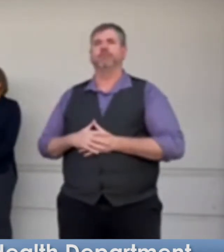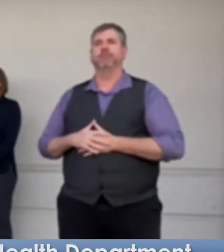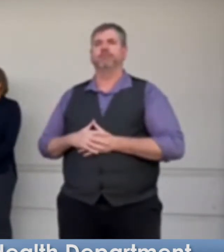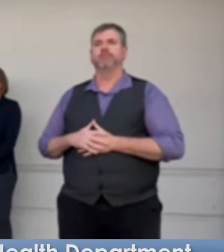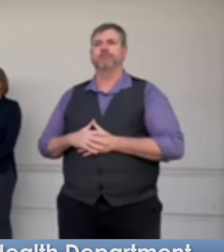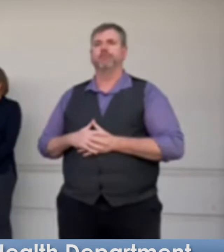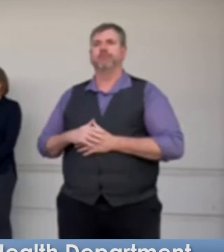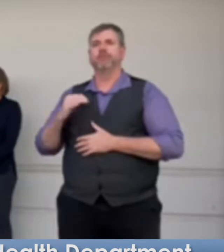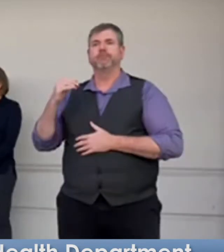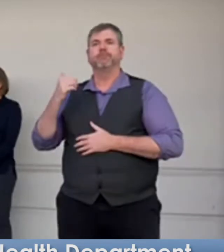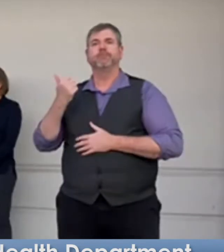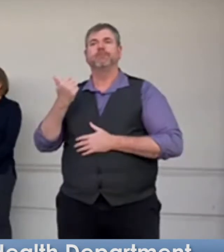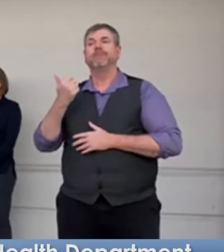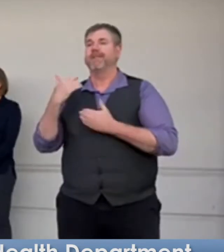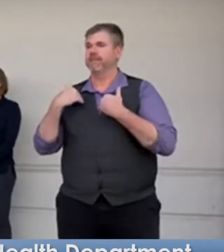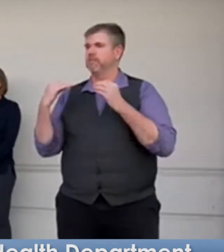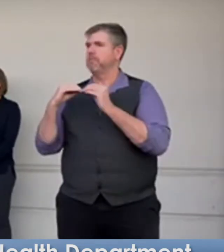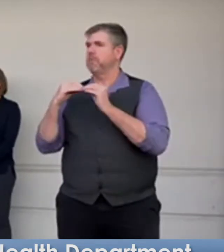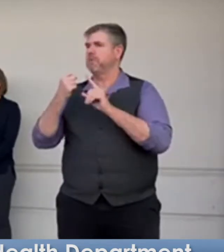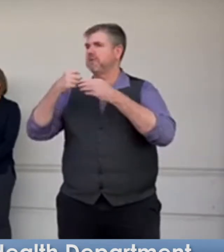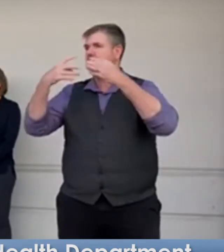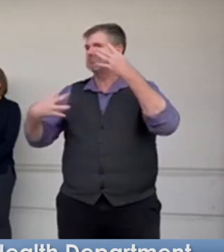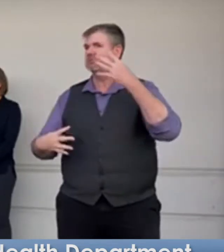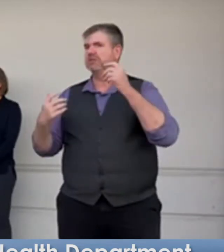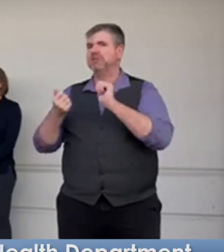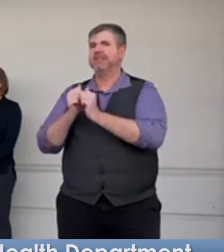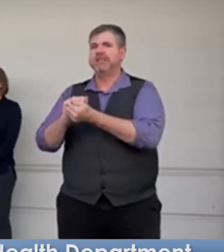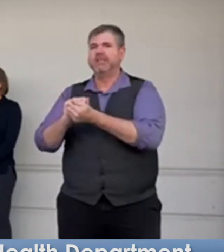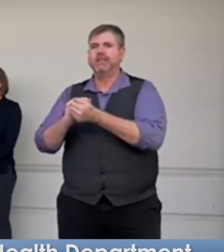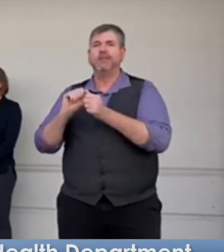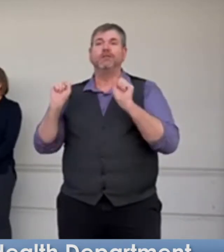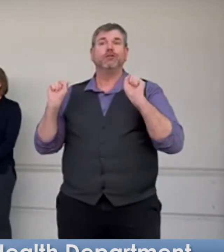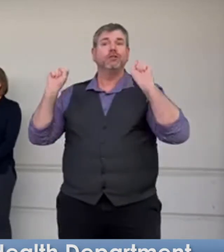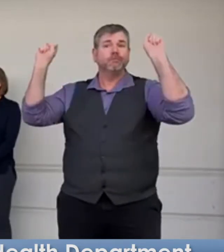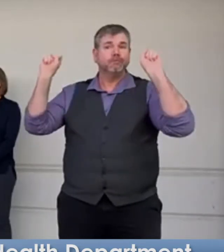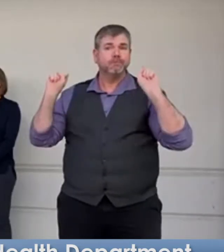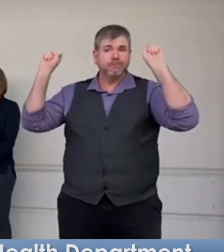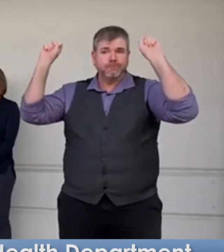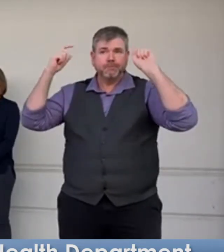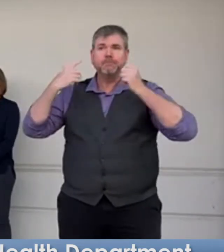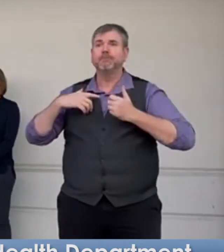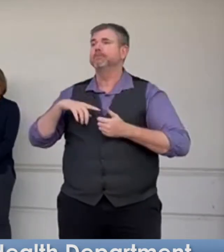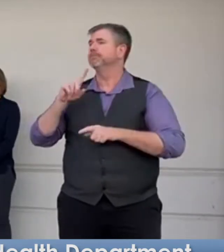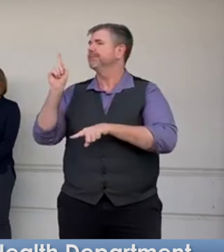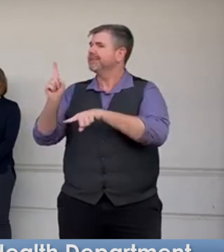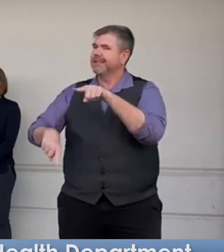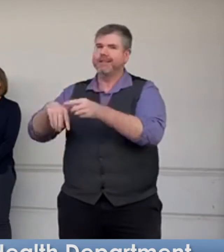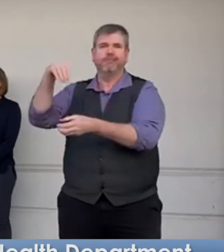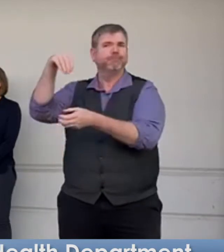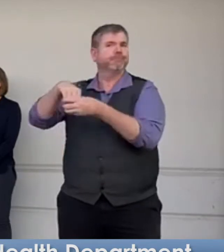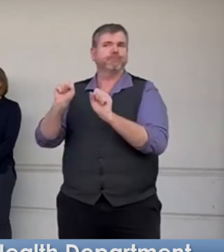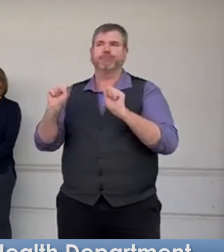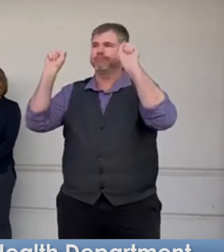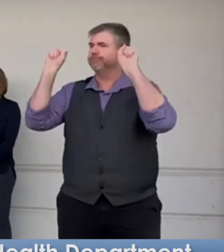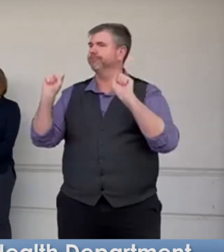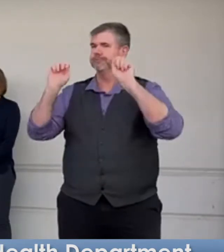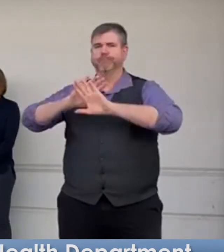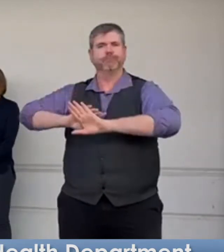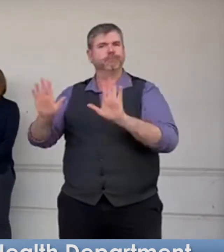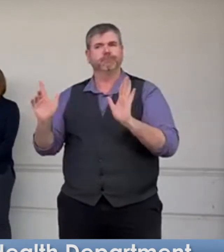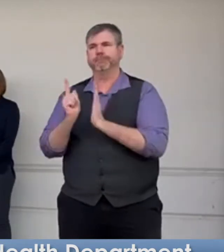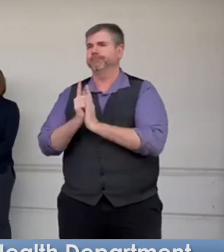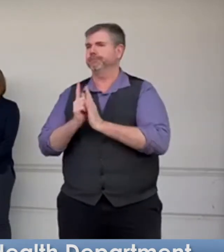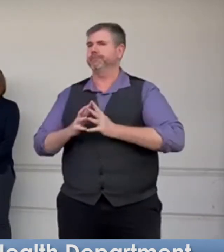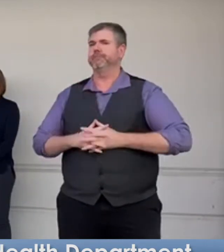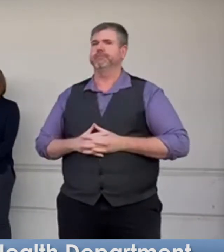and fitness centers cannot operate indoors in the purple tier. There are some other restrictions